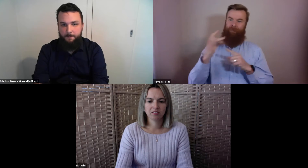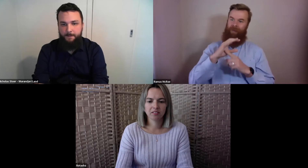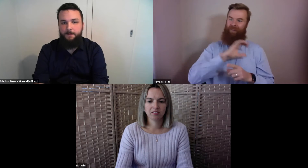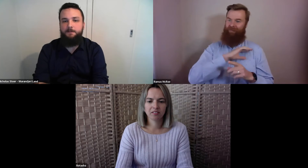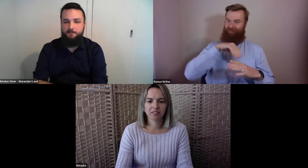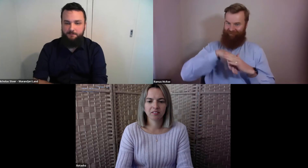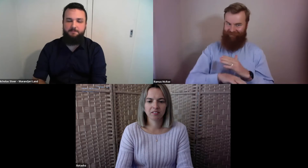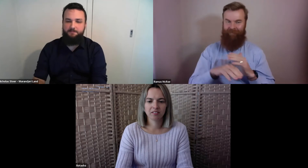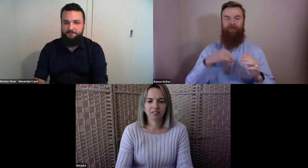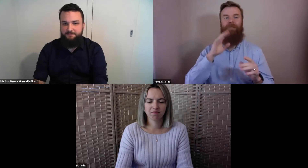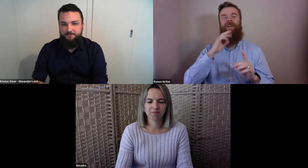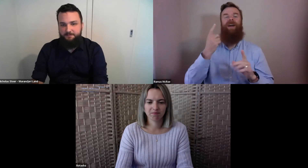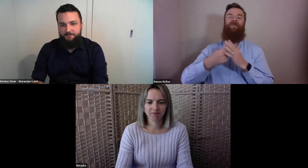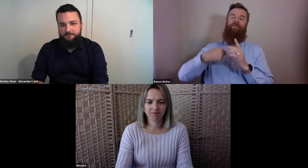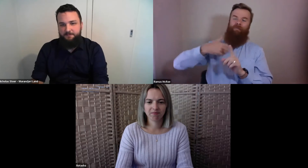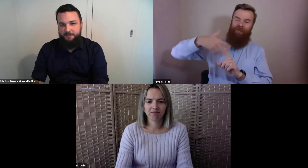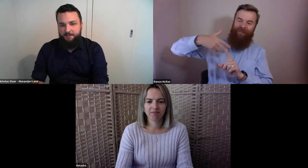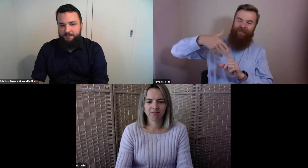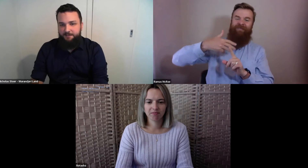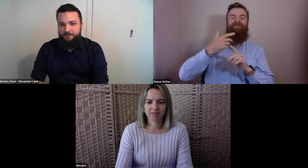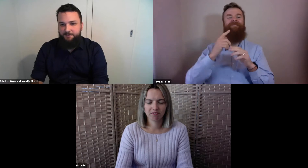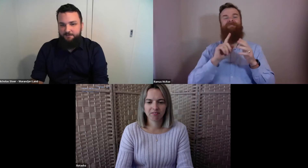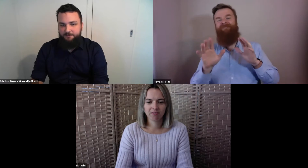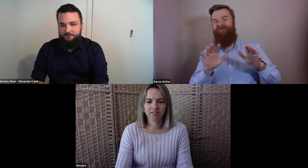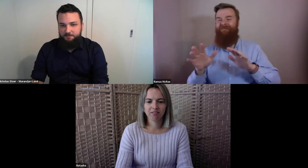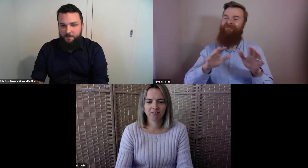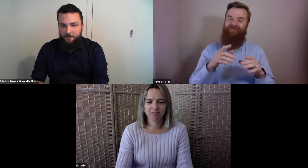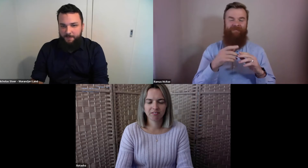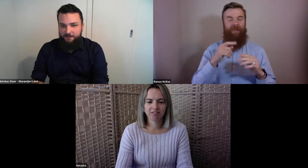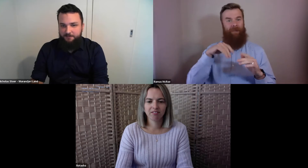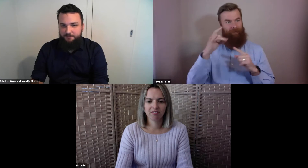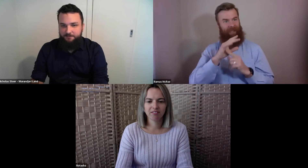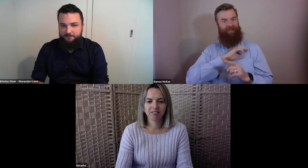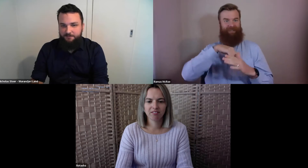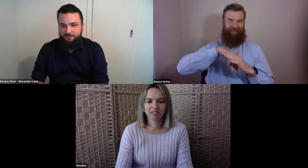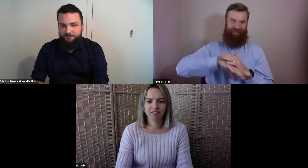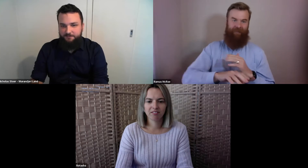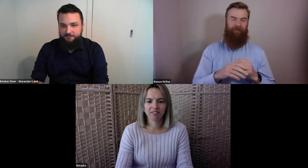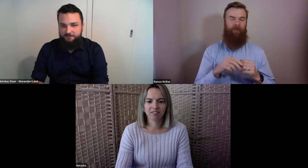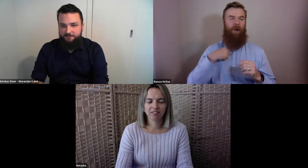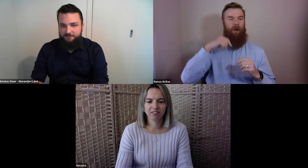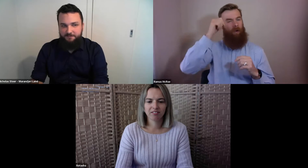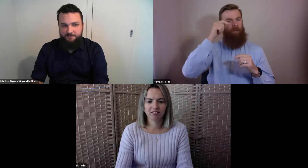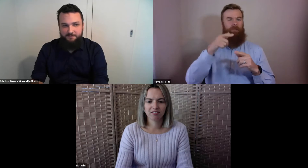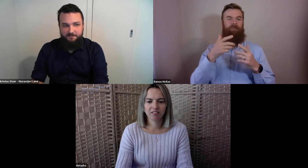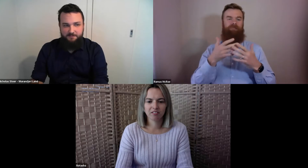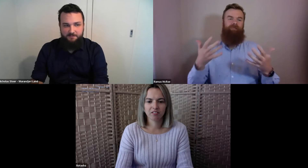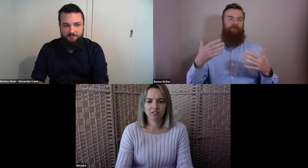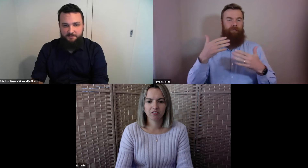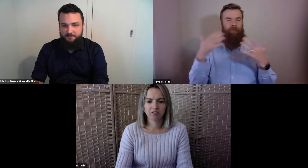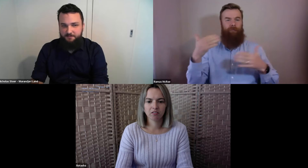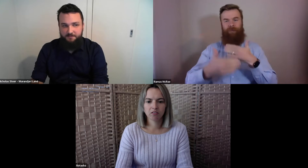really being involved and taking on a character and the characterization really interests me, thinking about the set and so on.